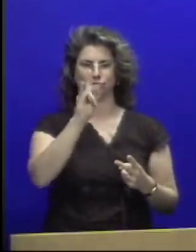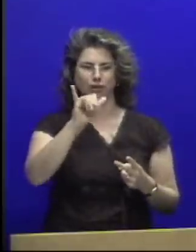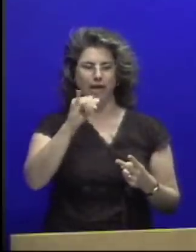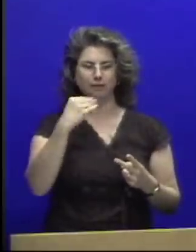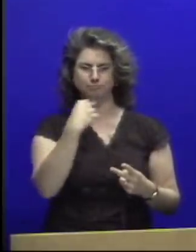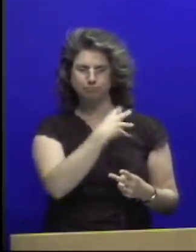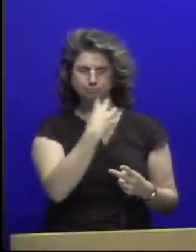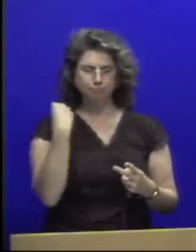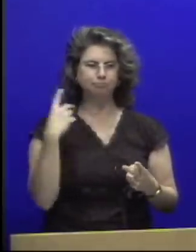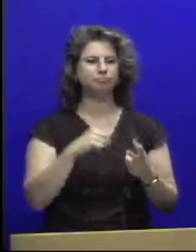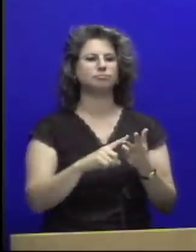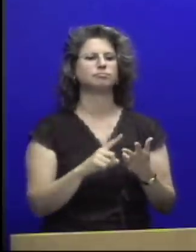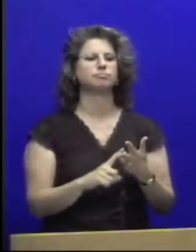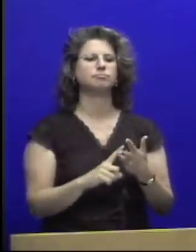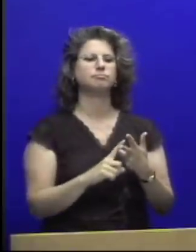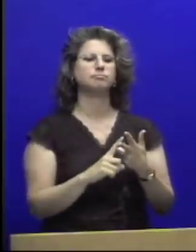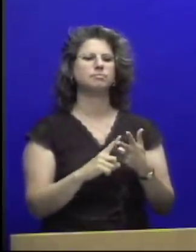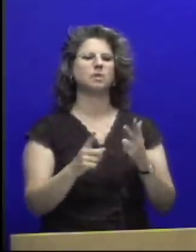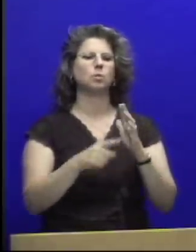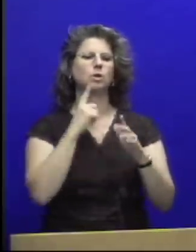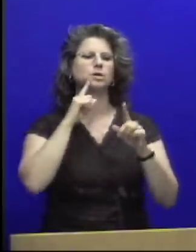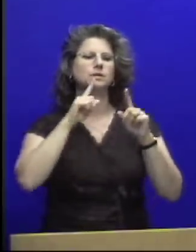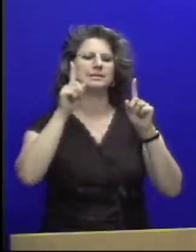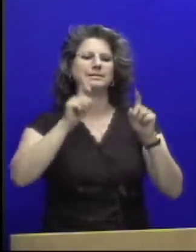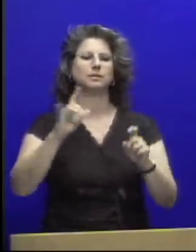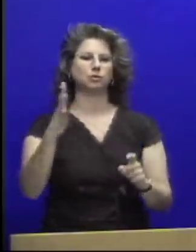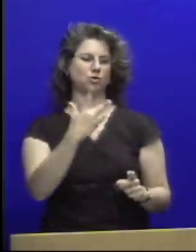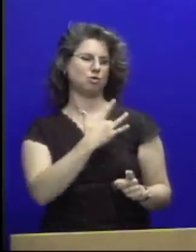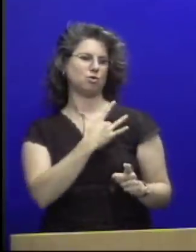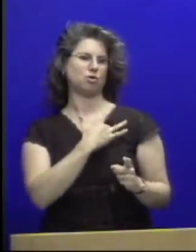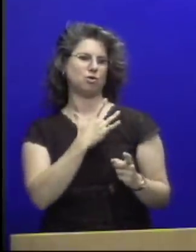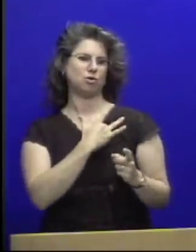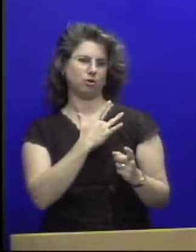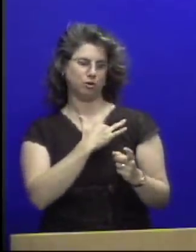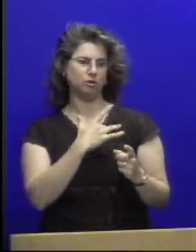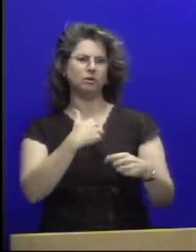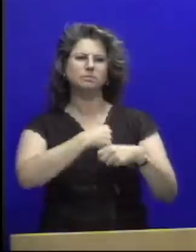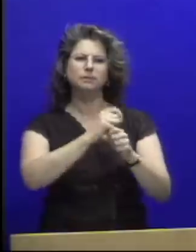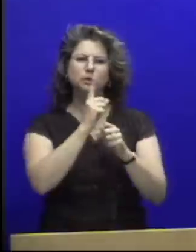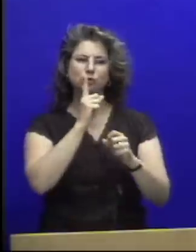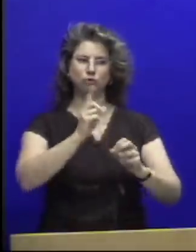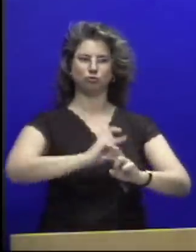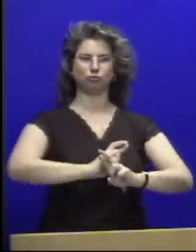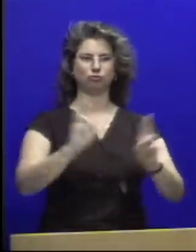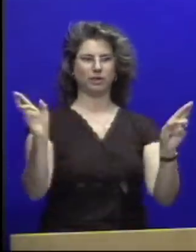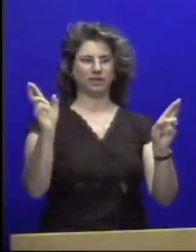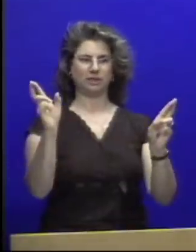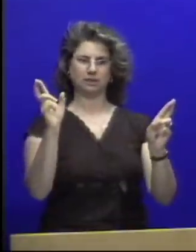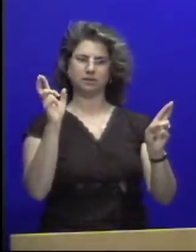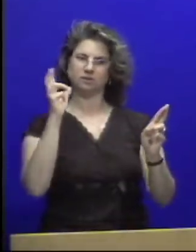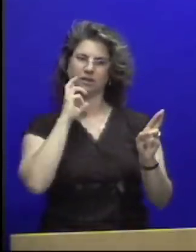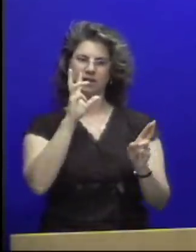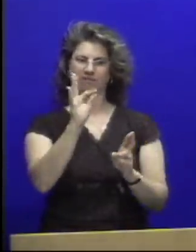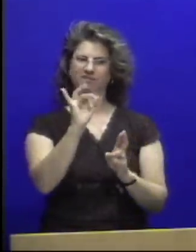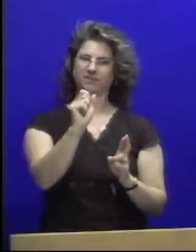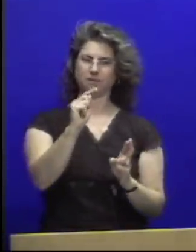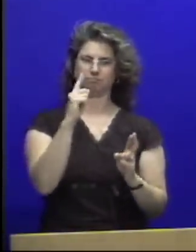cardiogram to check your heart to make sure that you're fit for the operation.